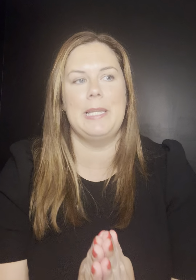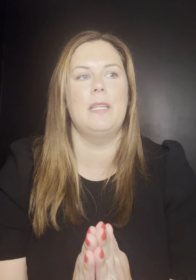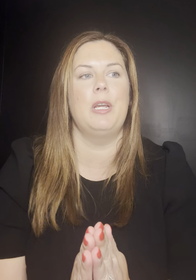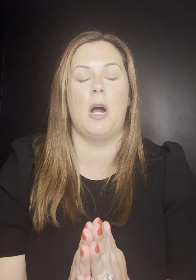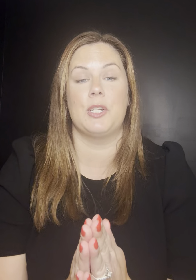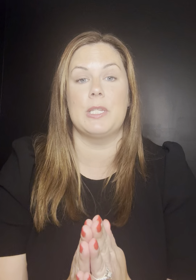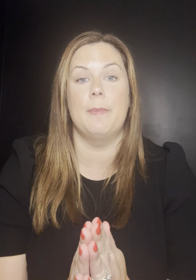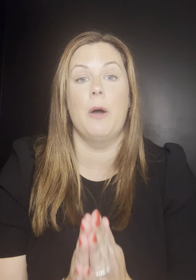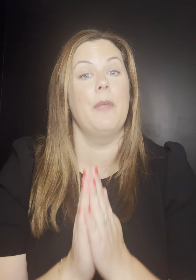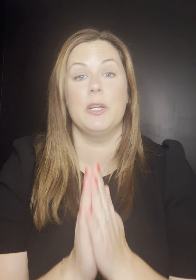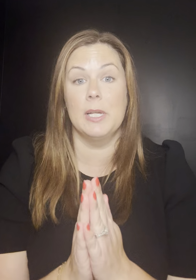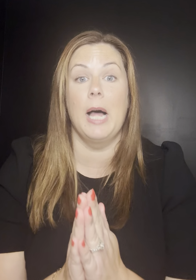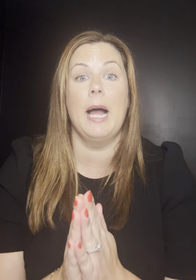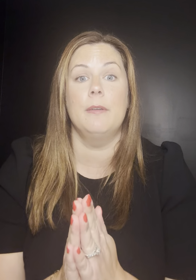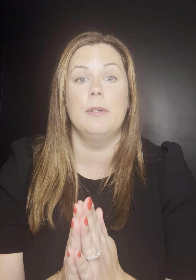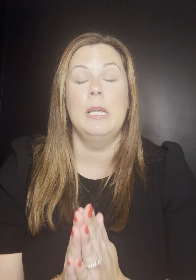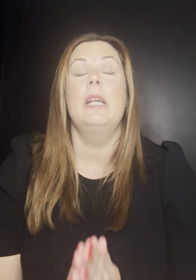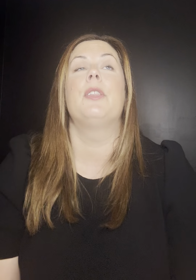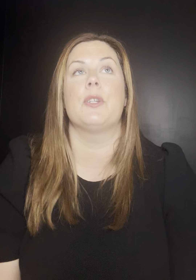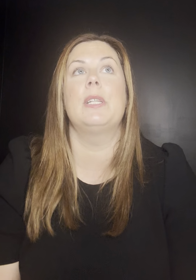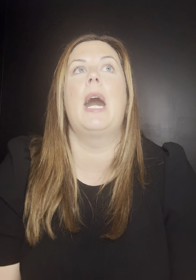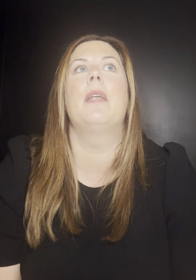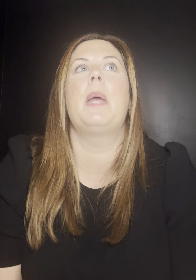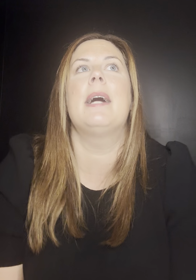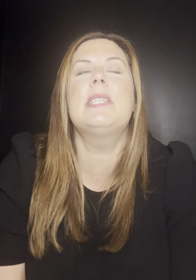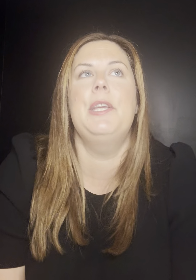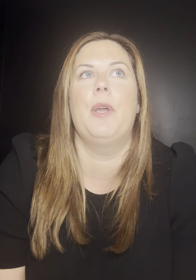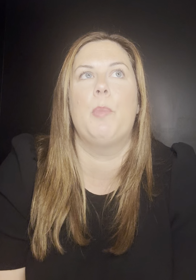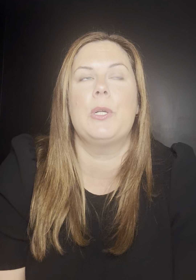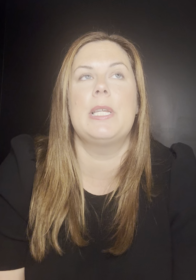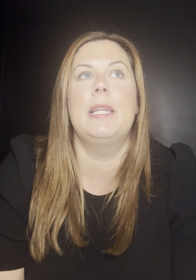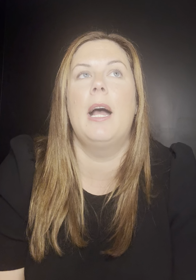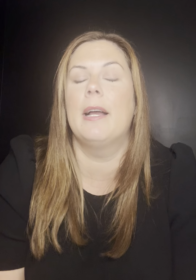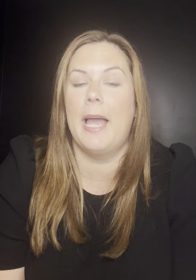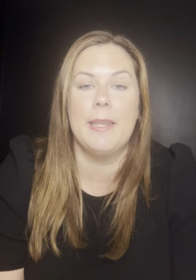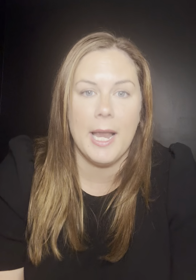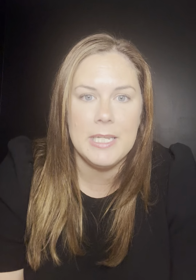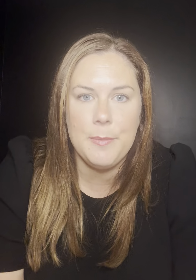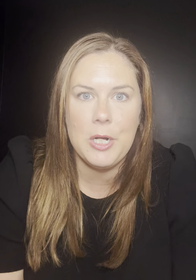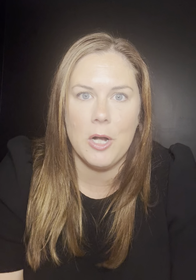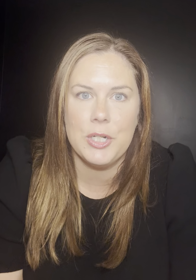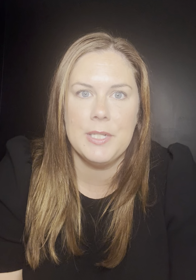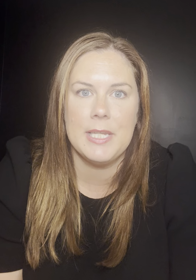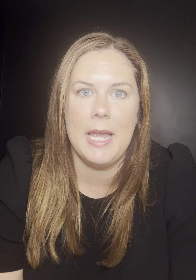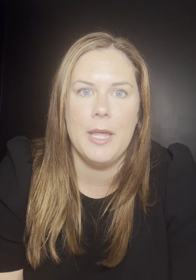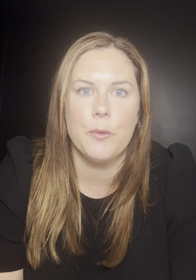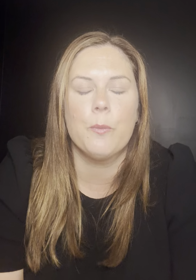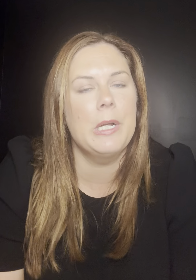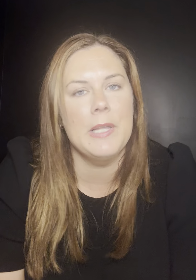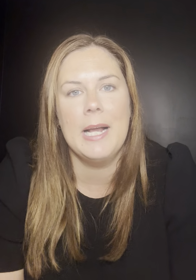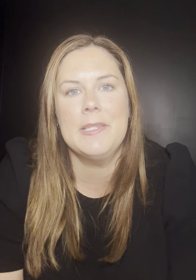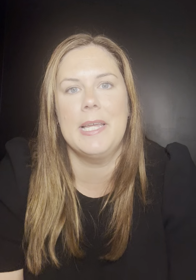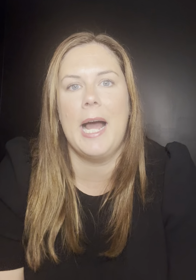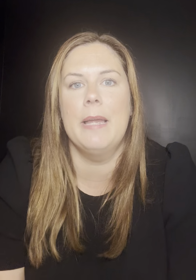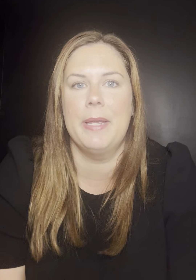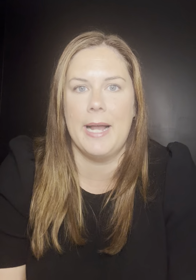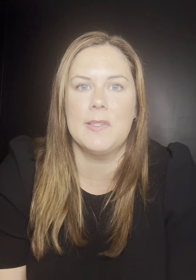to be cautious about? And there's a lot. As a hearing person, again, I need to be cautious and realize that I am a guest